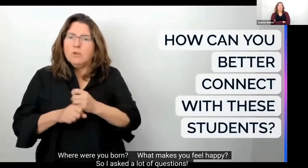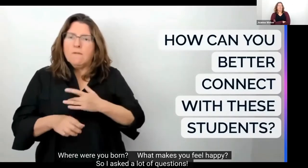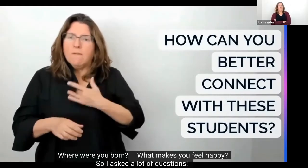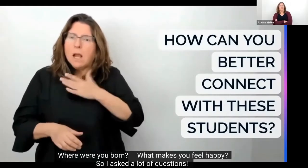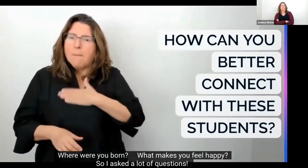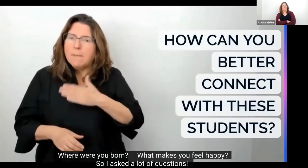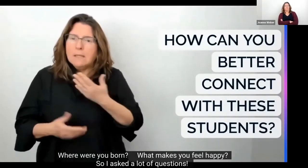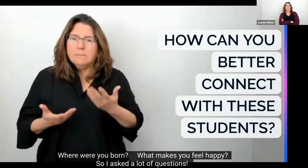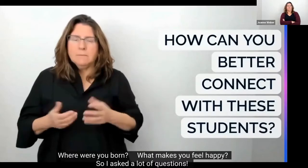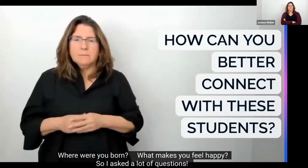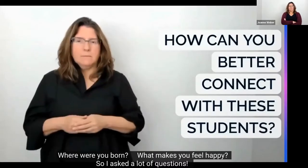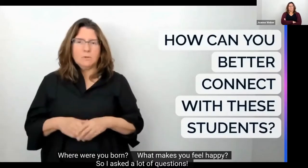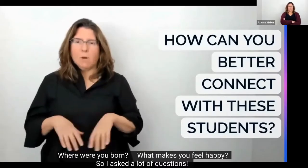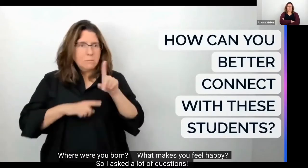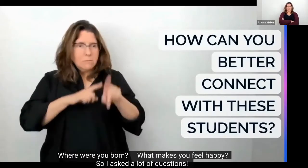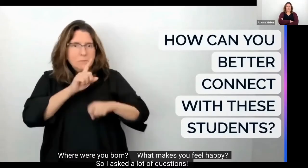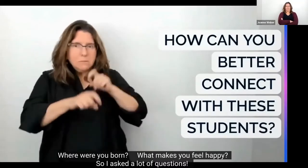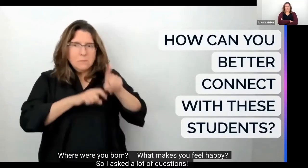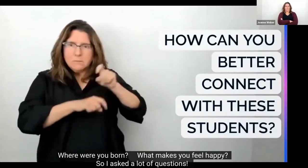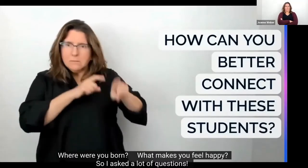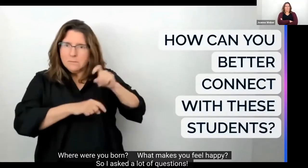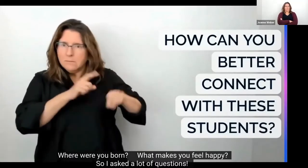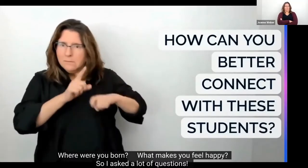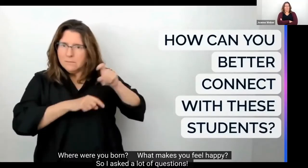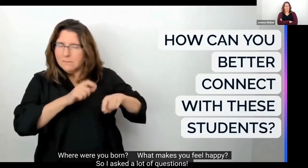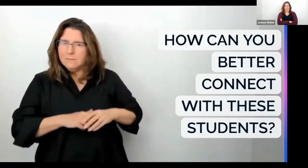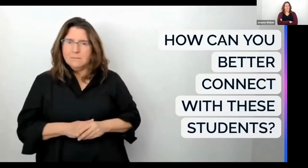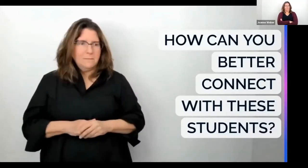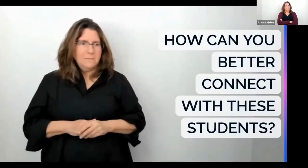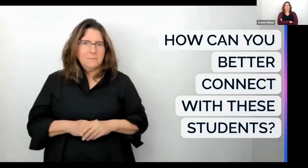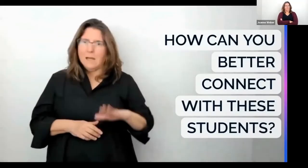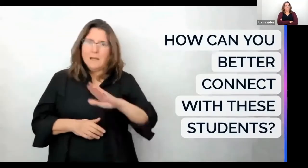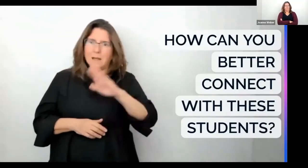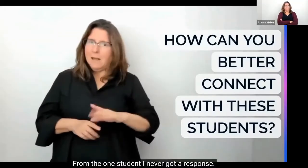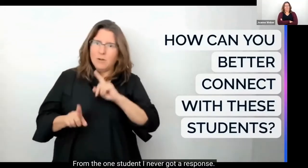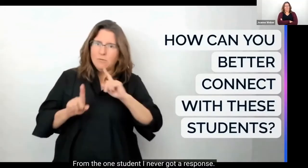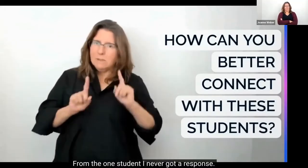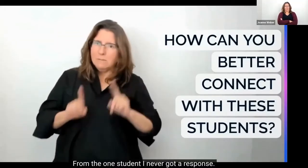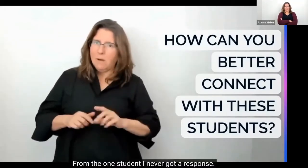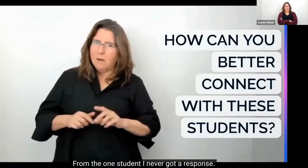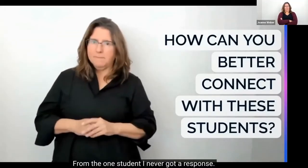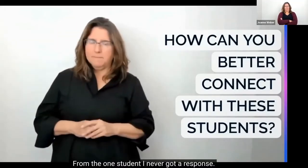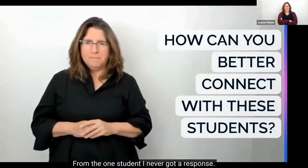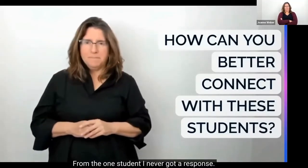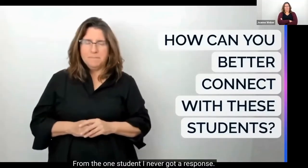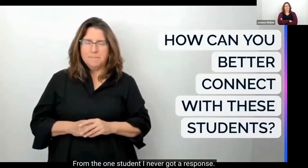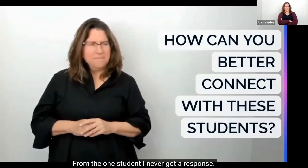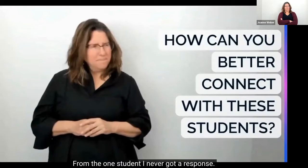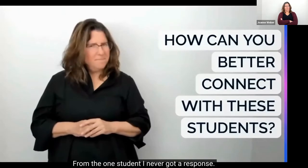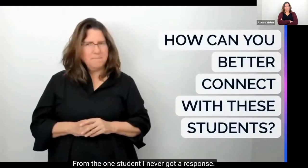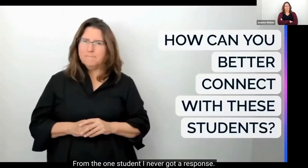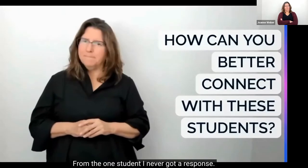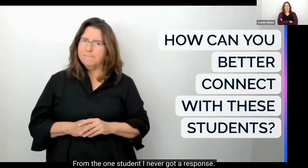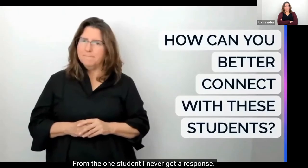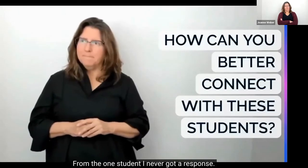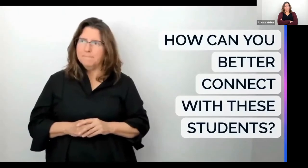What makes you feel happy? So I asked a lot of questions. From the one student, I never got a